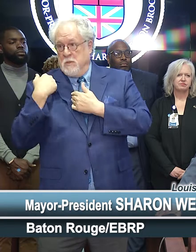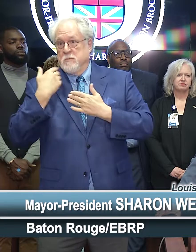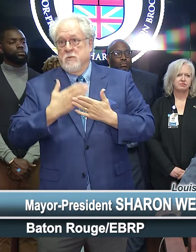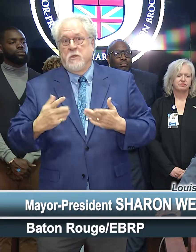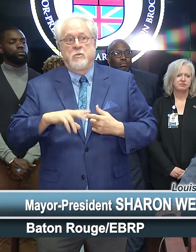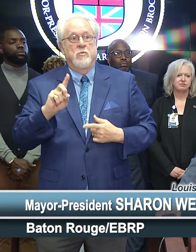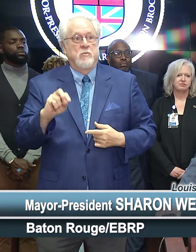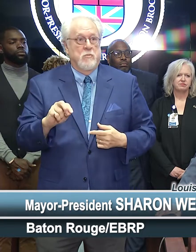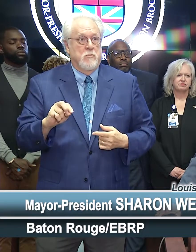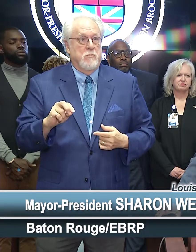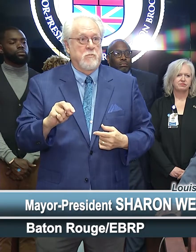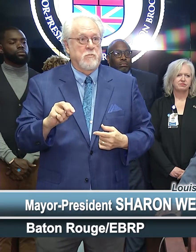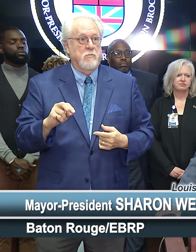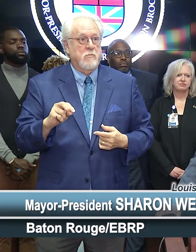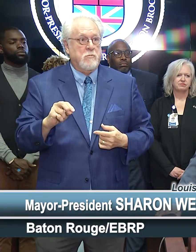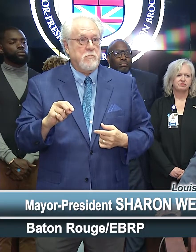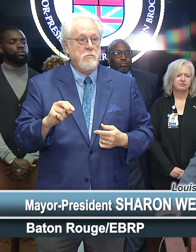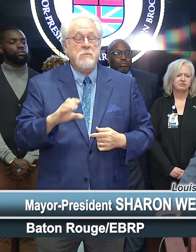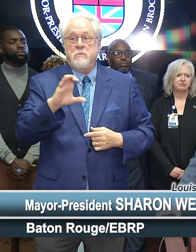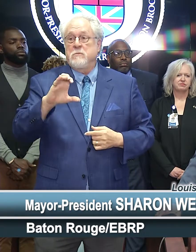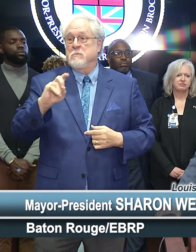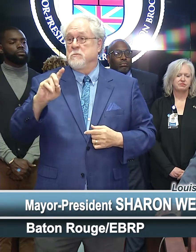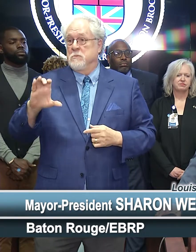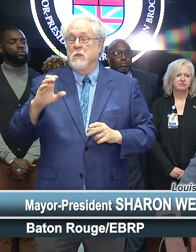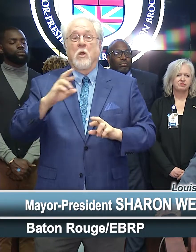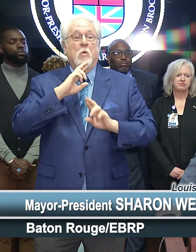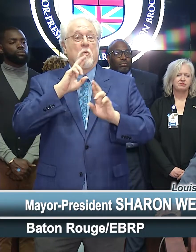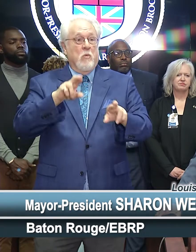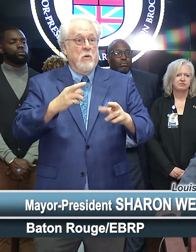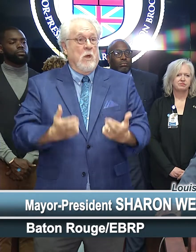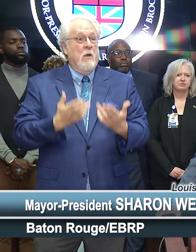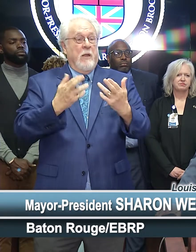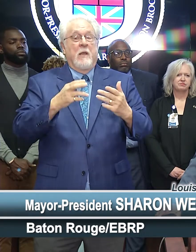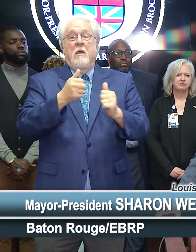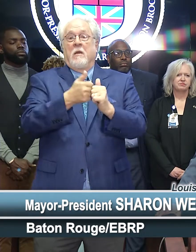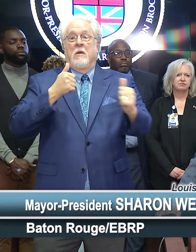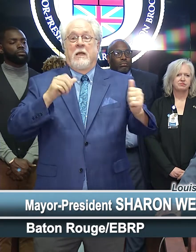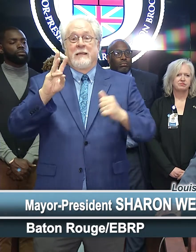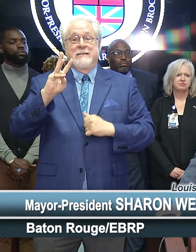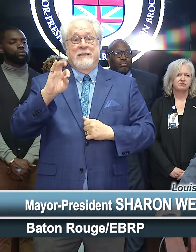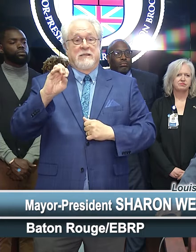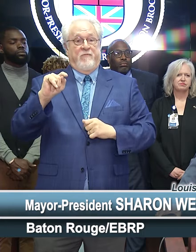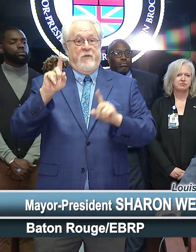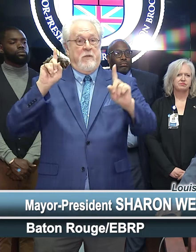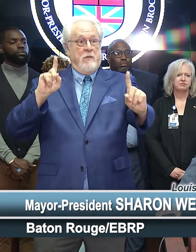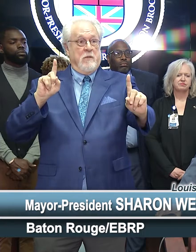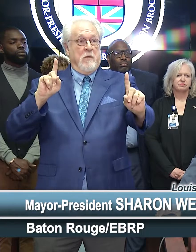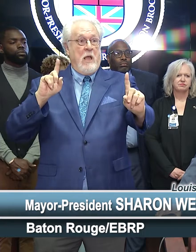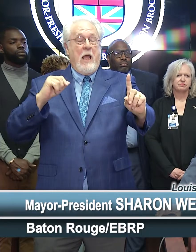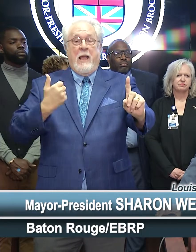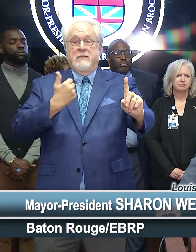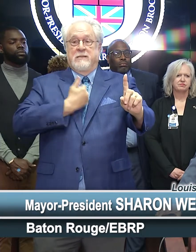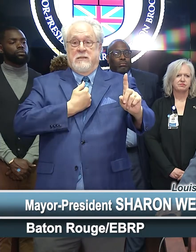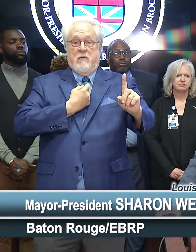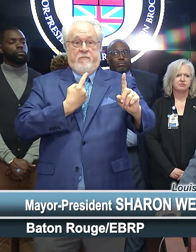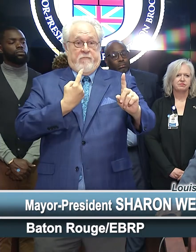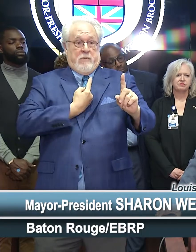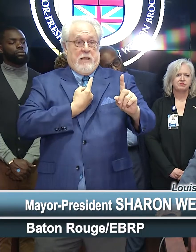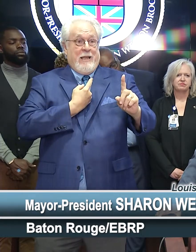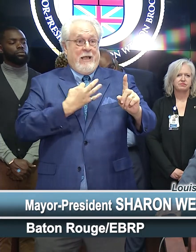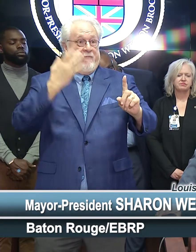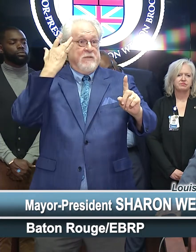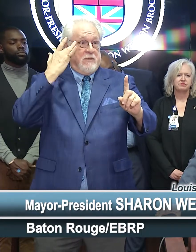thing to do. The CDC recommends staying 6 feet away from other individuals and self-isolating if you are